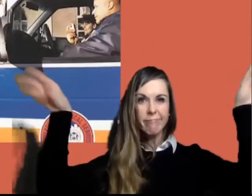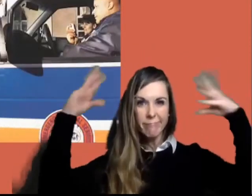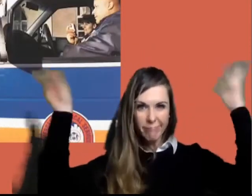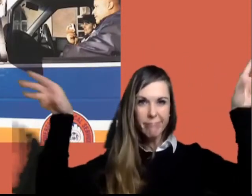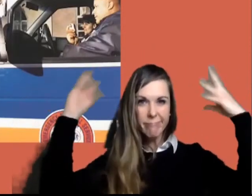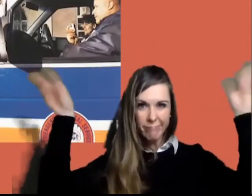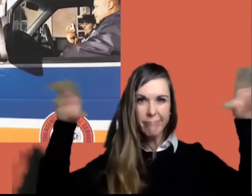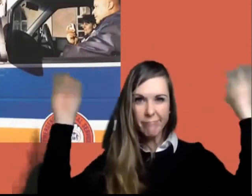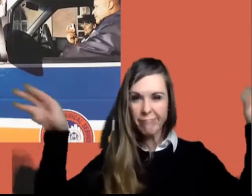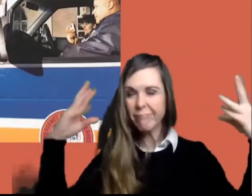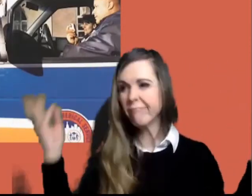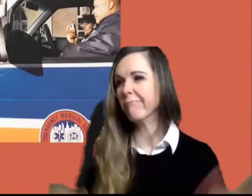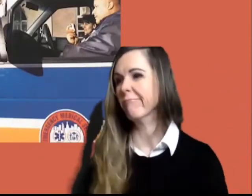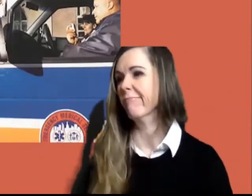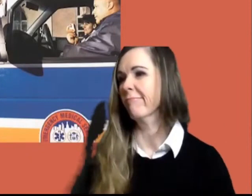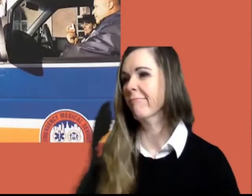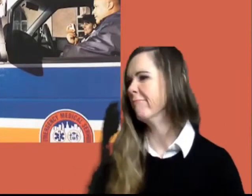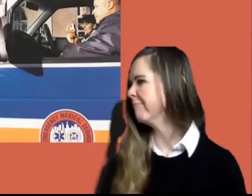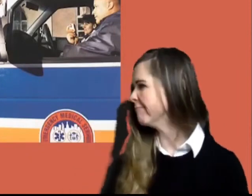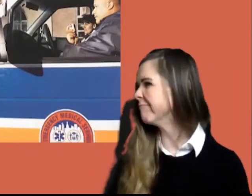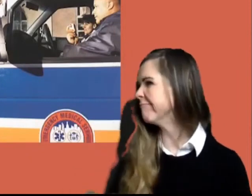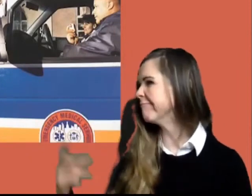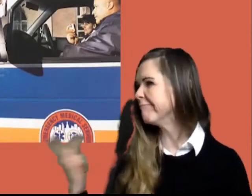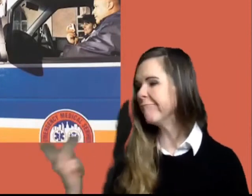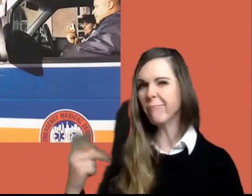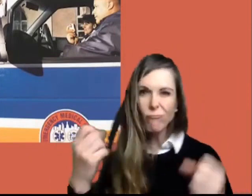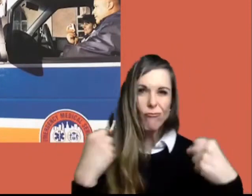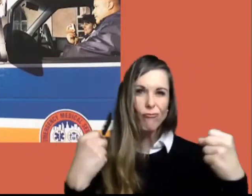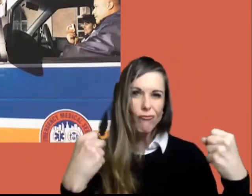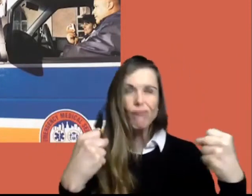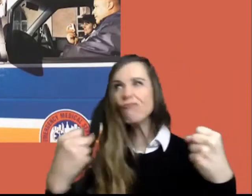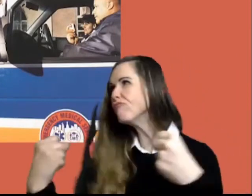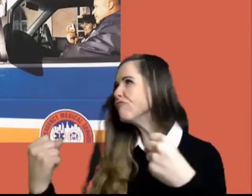In a ambulance.